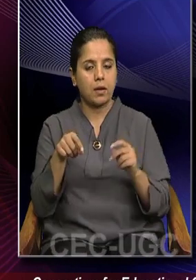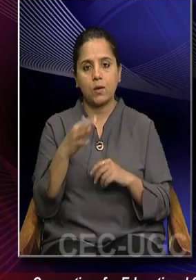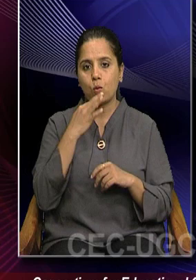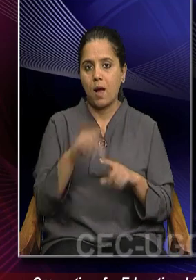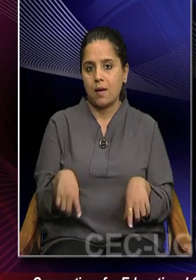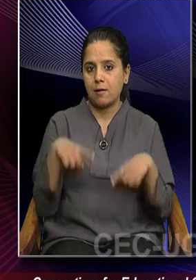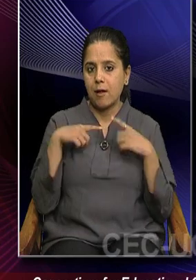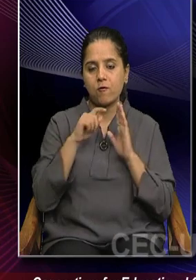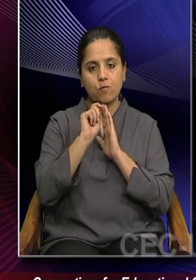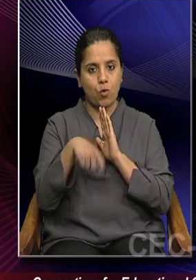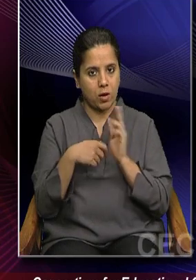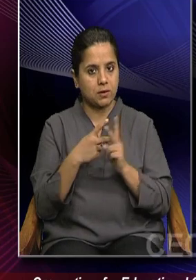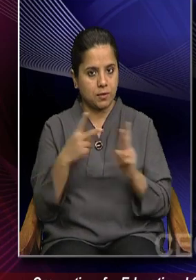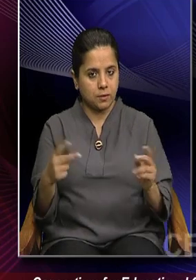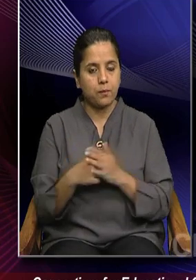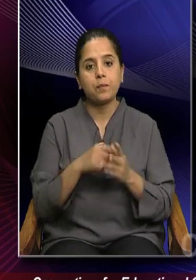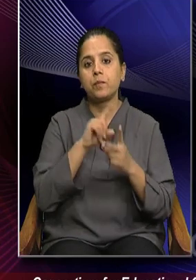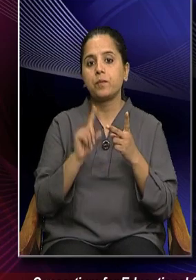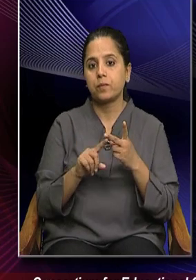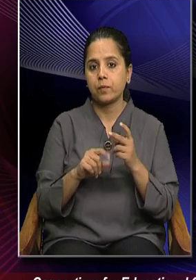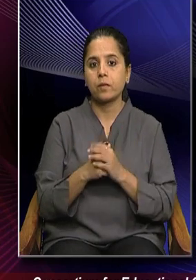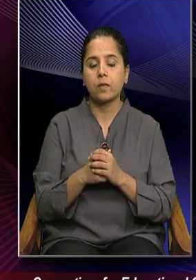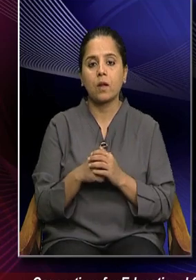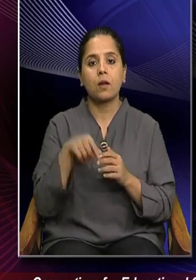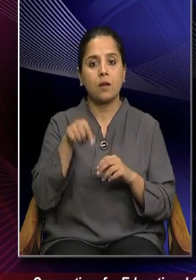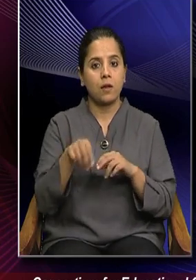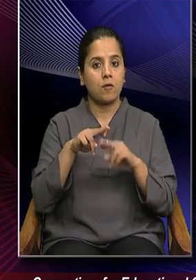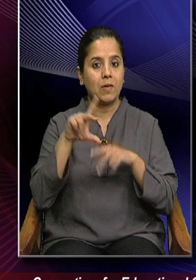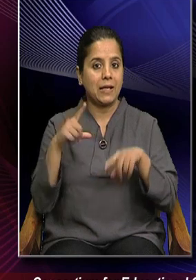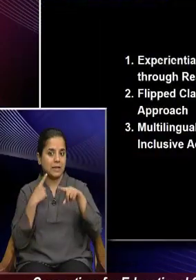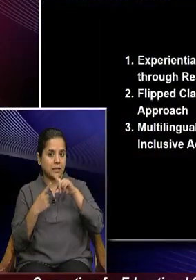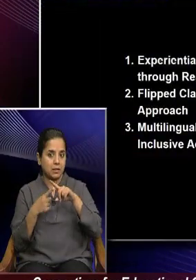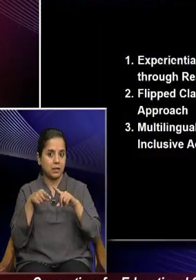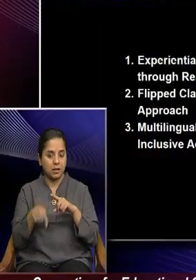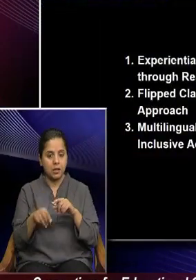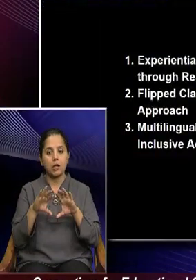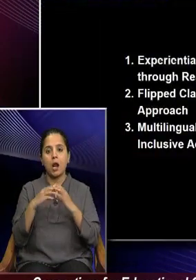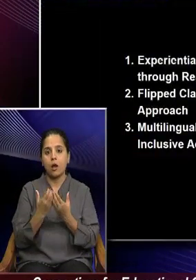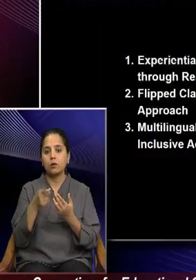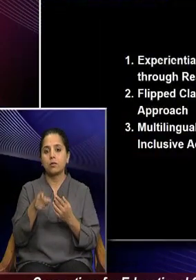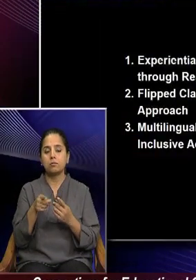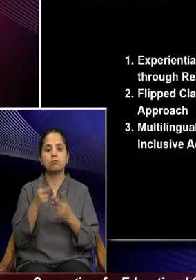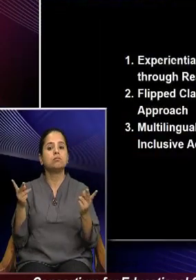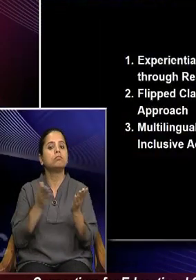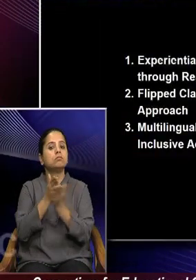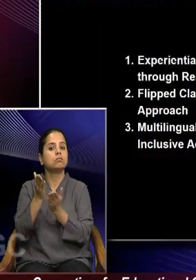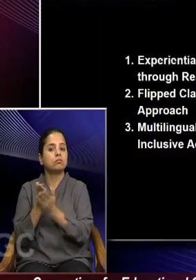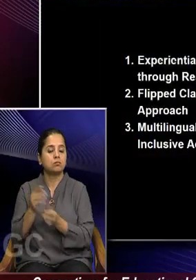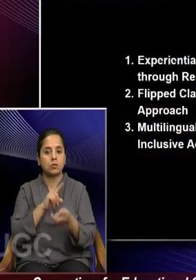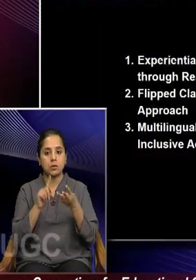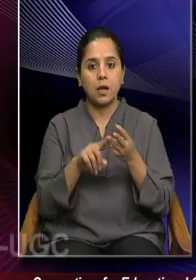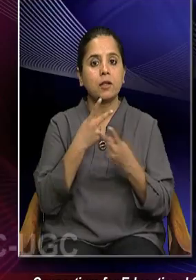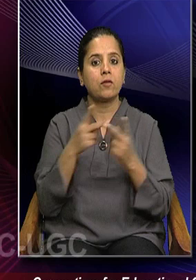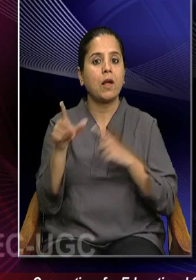life projects. Second, flipped classroom approach. The third is